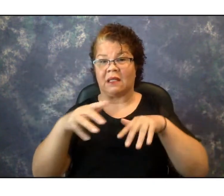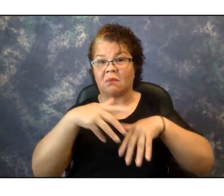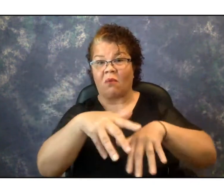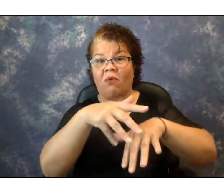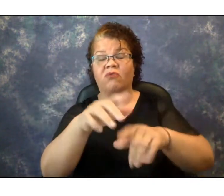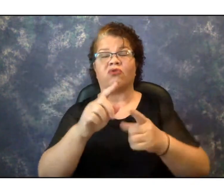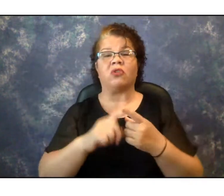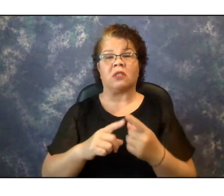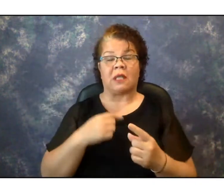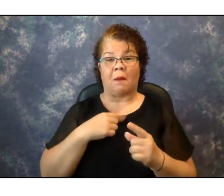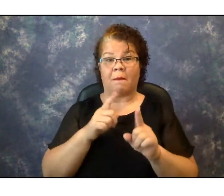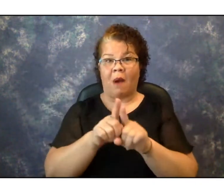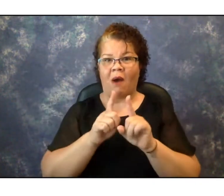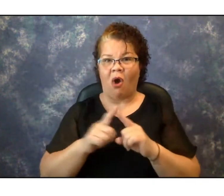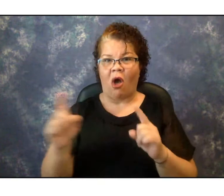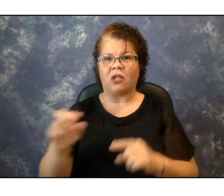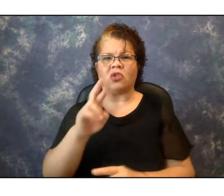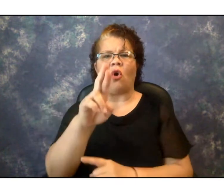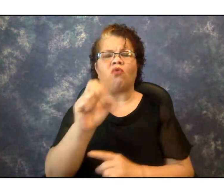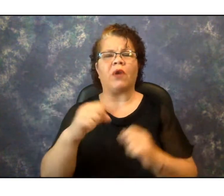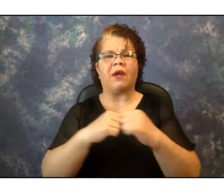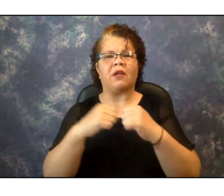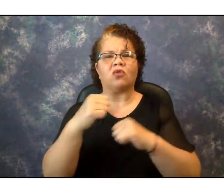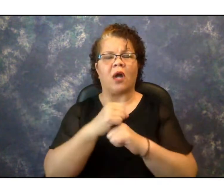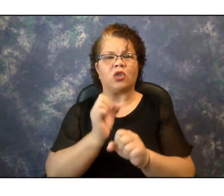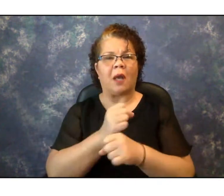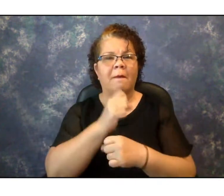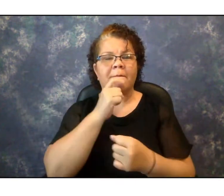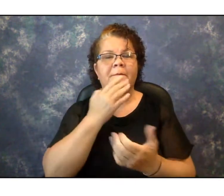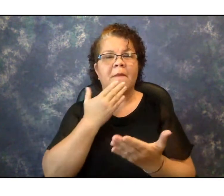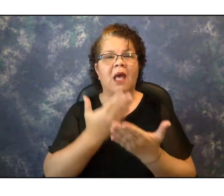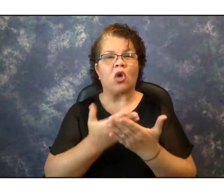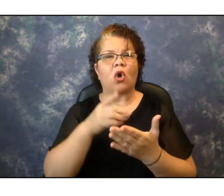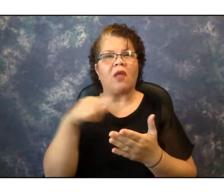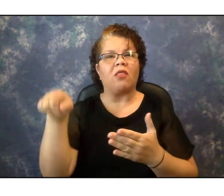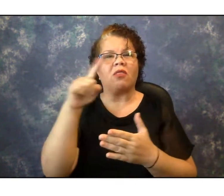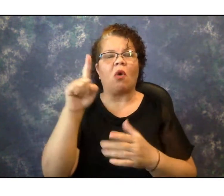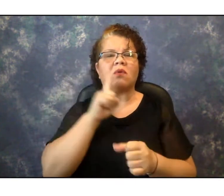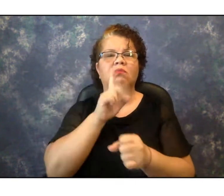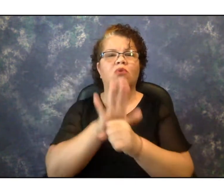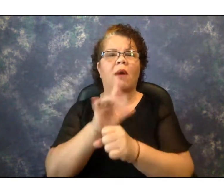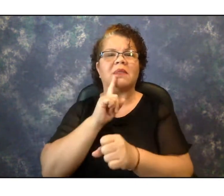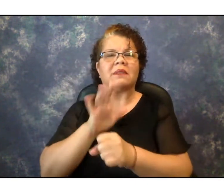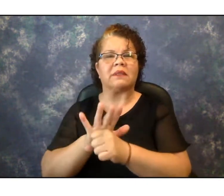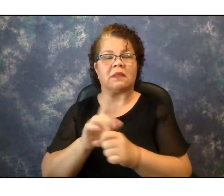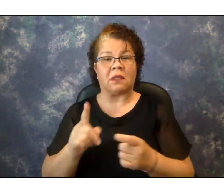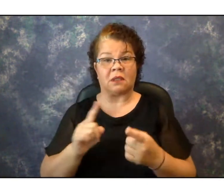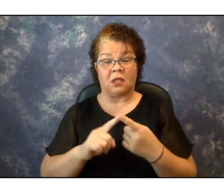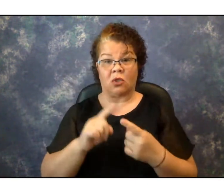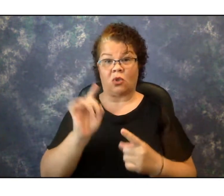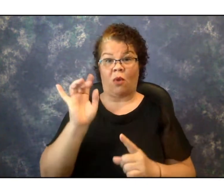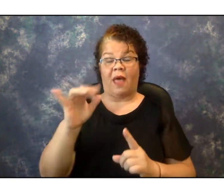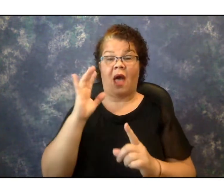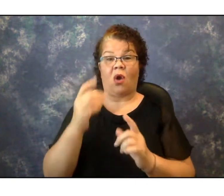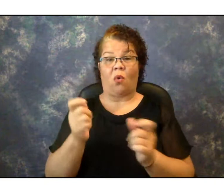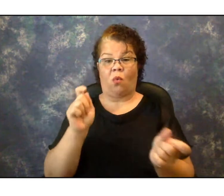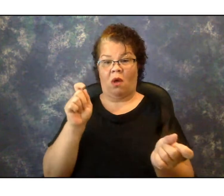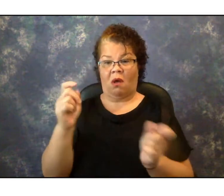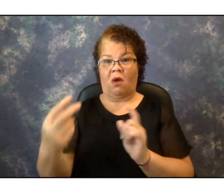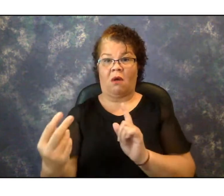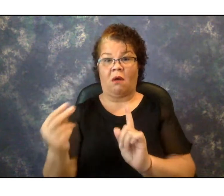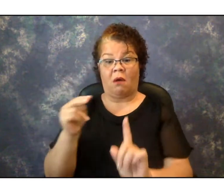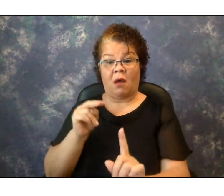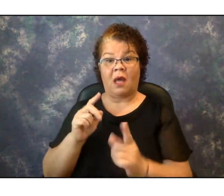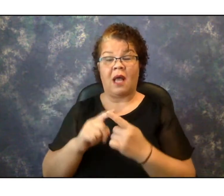called Make Good the Promises. And that show, I think, is going to really think about not just Reconstruction, but the legacy of Reconstruction and